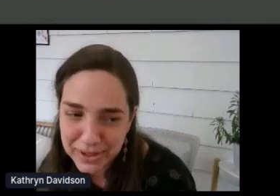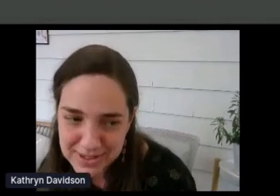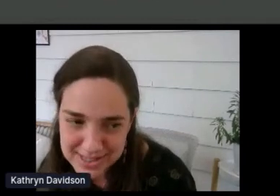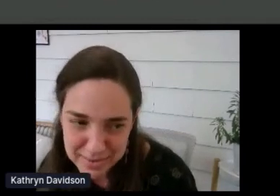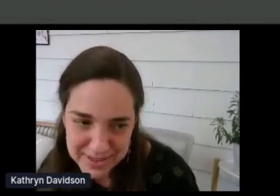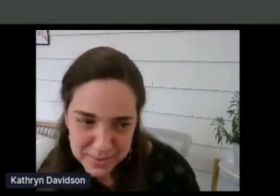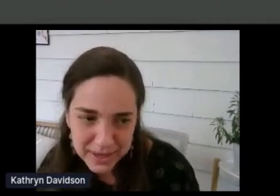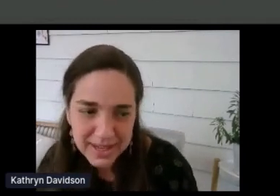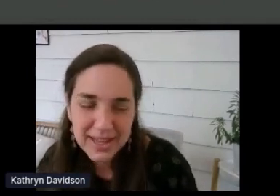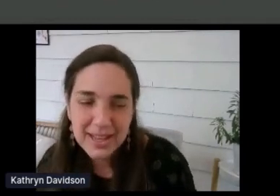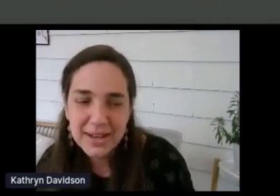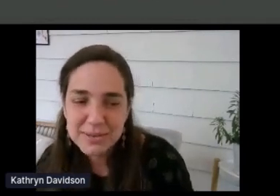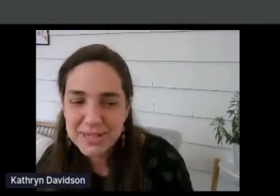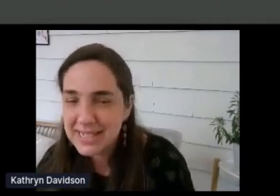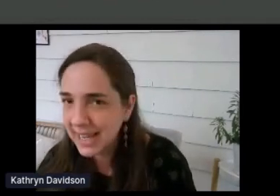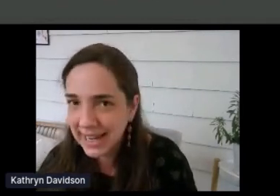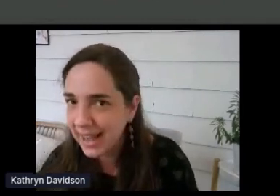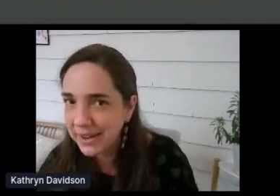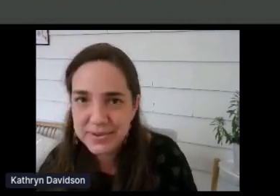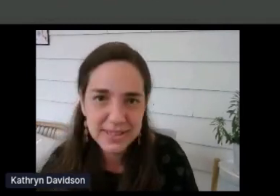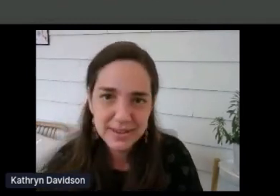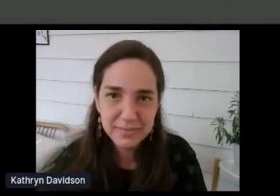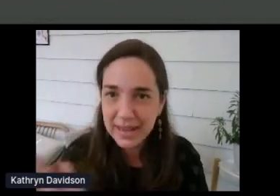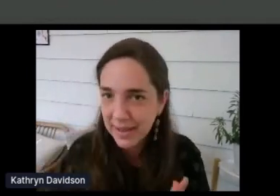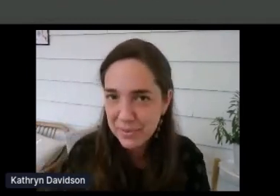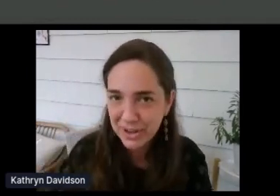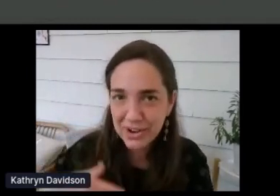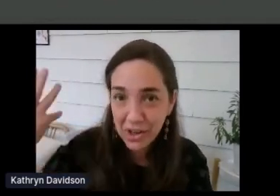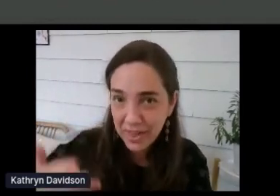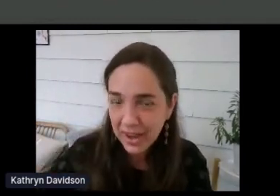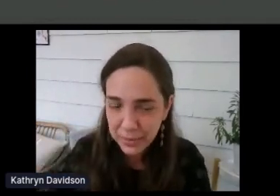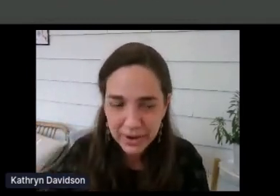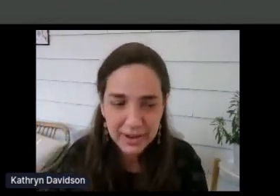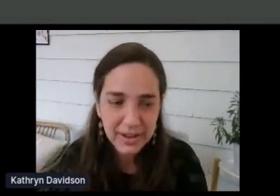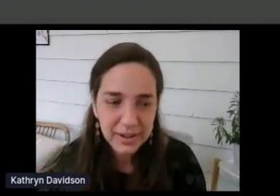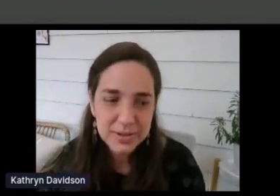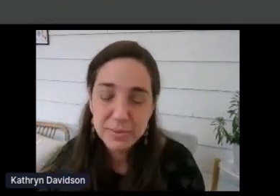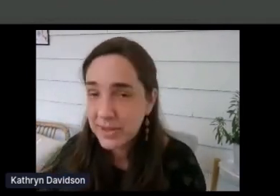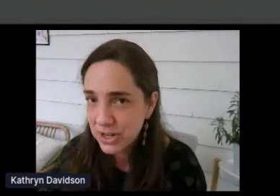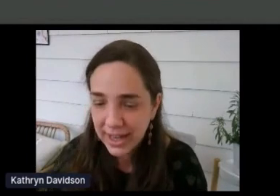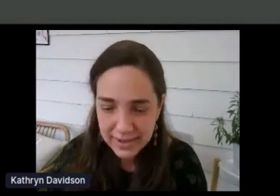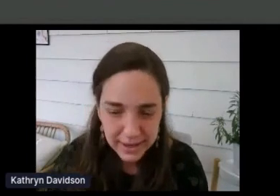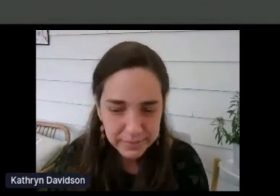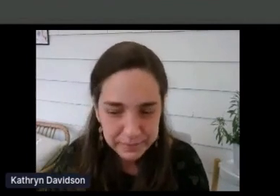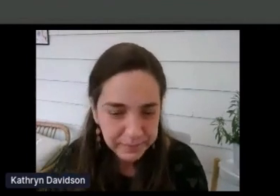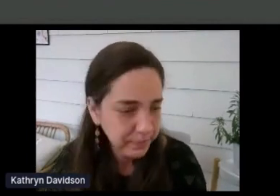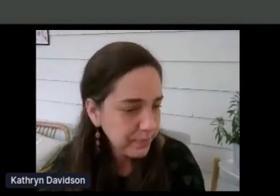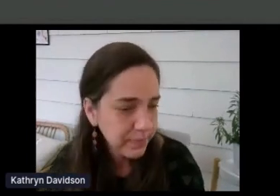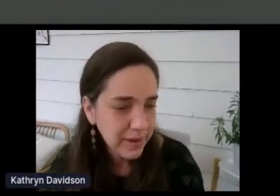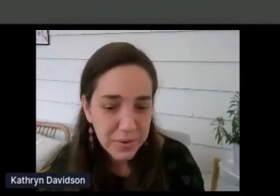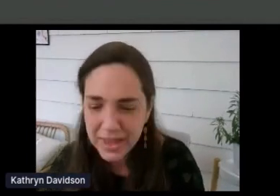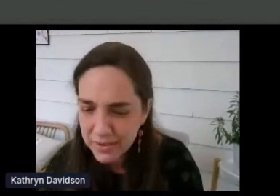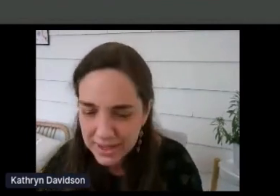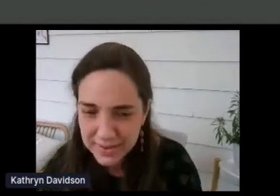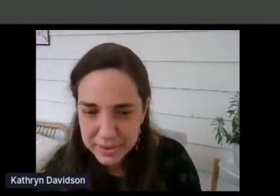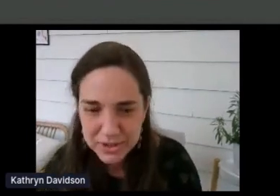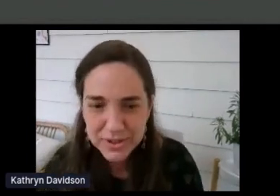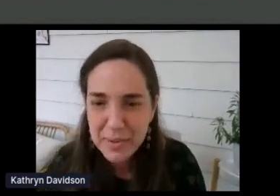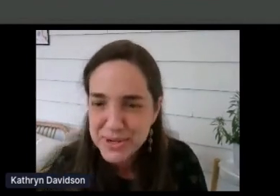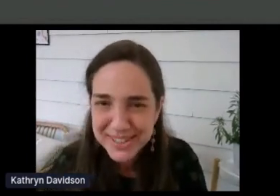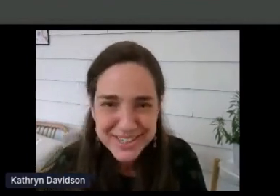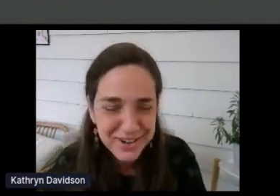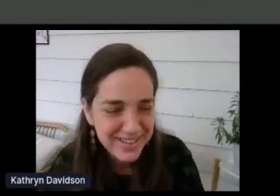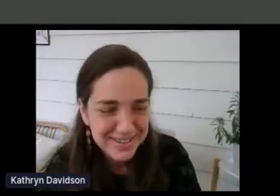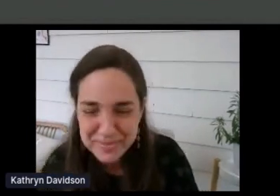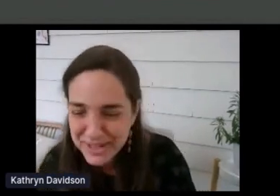my collaborators on some of this work, especially Deanna Gagme, who's the main collaborator on all the height work, who's a professor at Gallaudet. Well, thank you guys very much